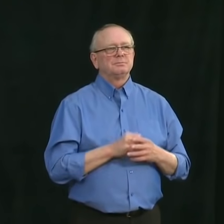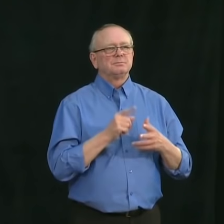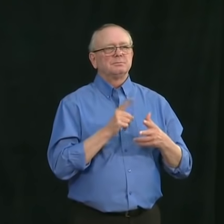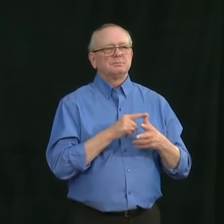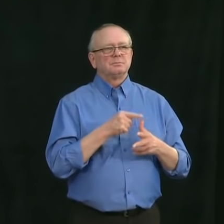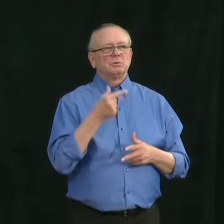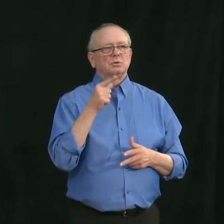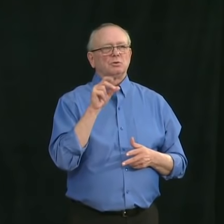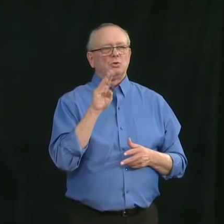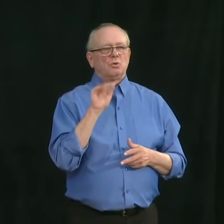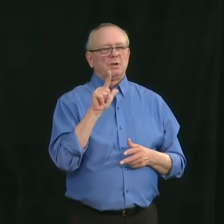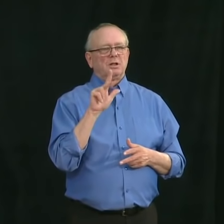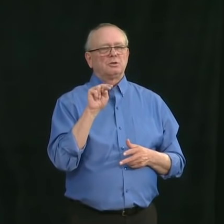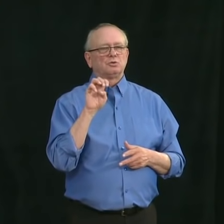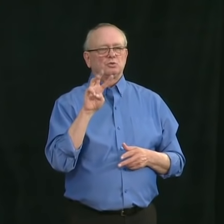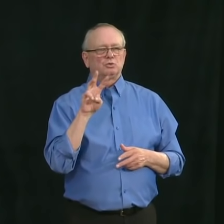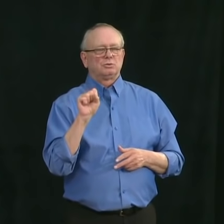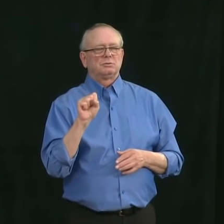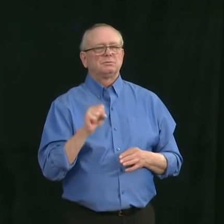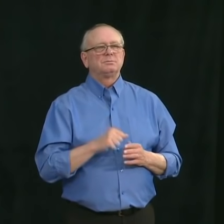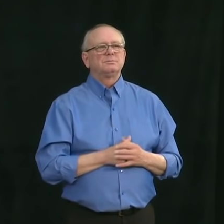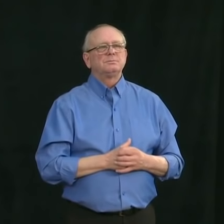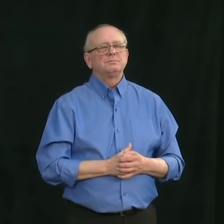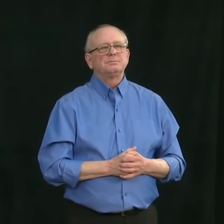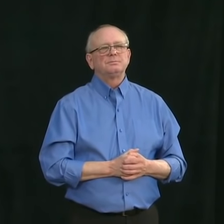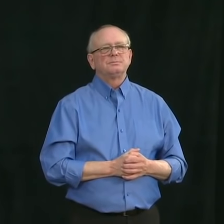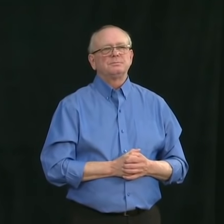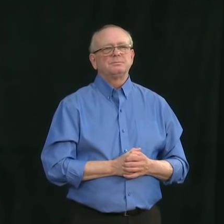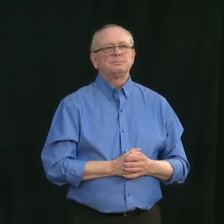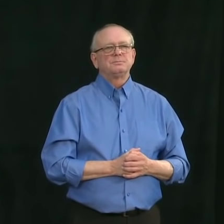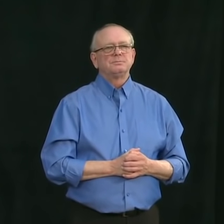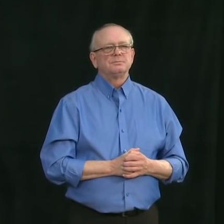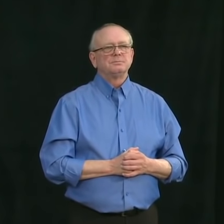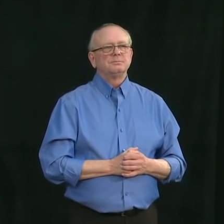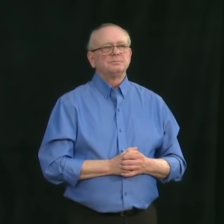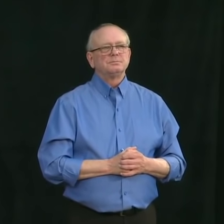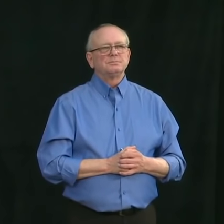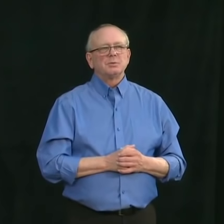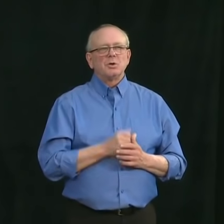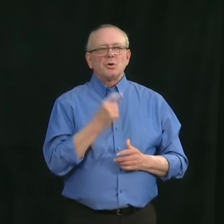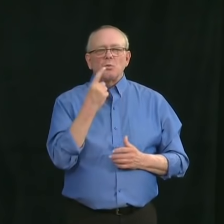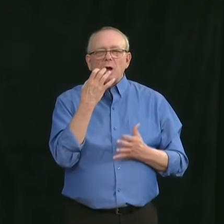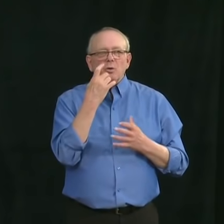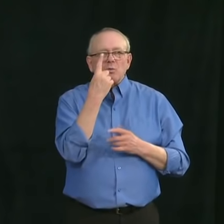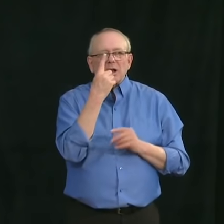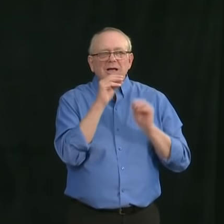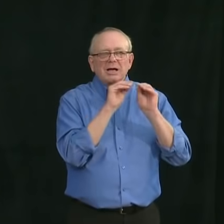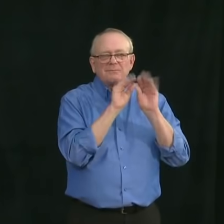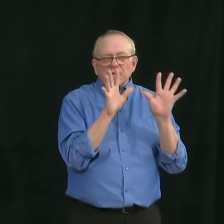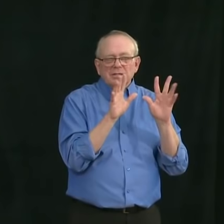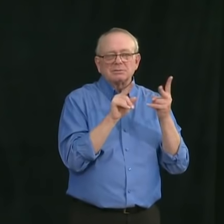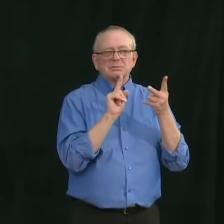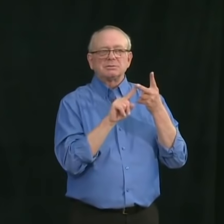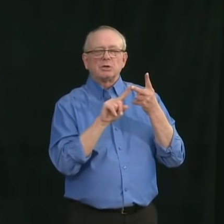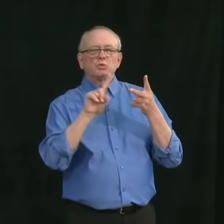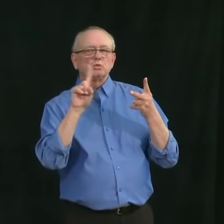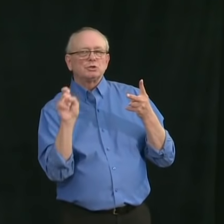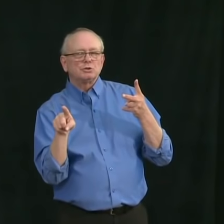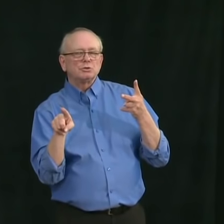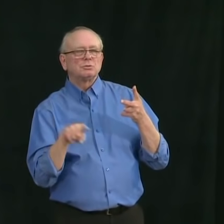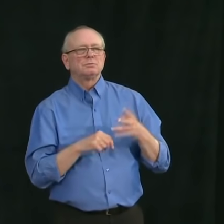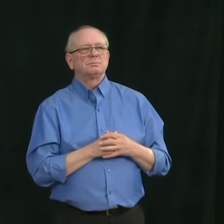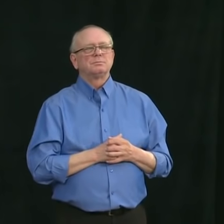News. Go ahead, Michael. Hi there, Dr. Hinshaw. One clarification and one question. Earlier on, Mr. Mason, I